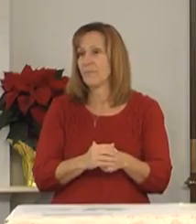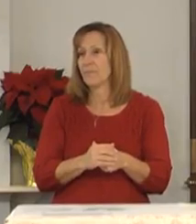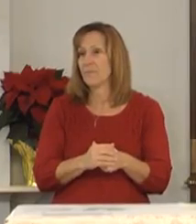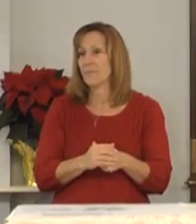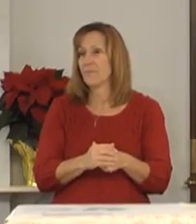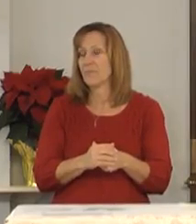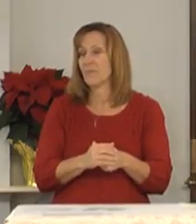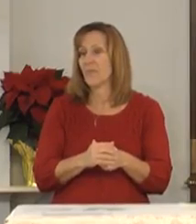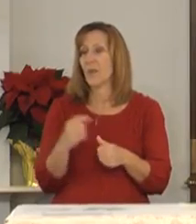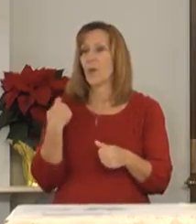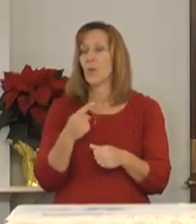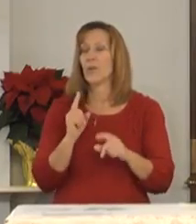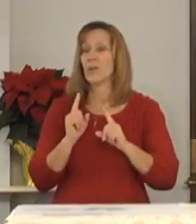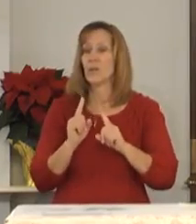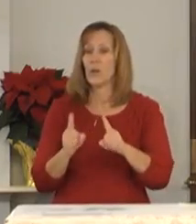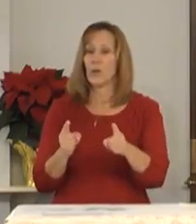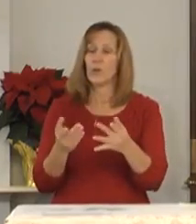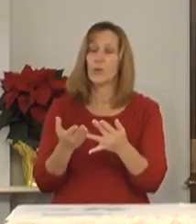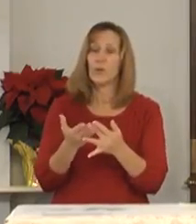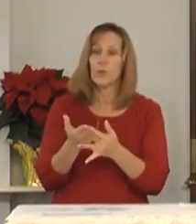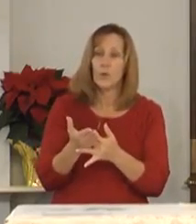Of course, we go through this